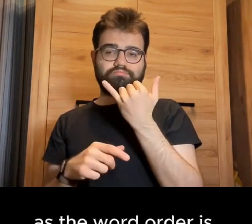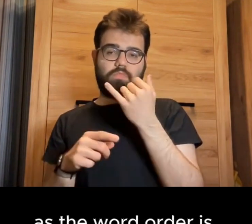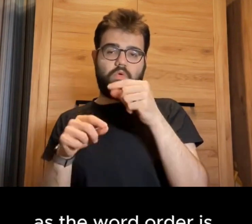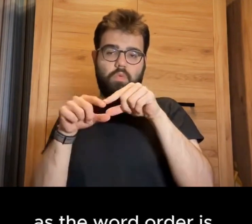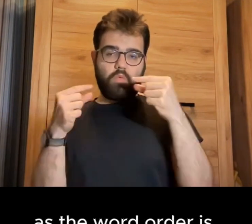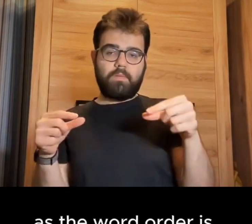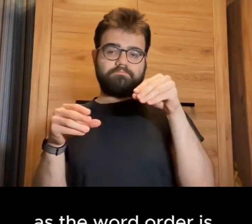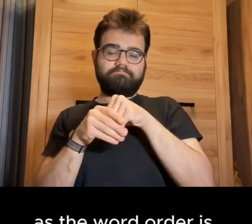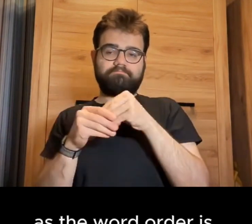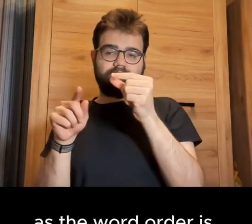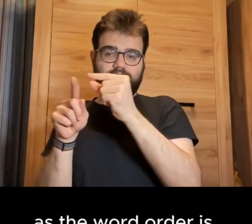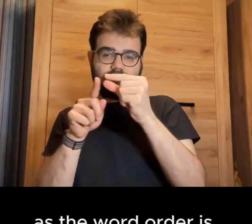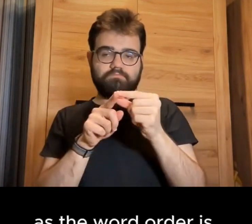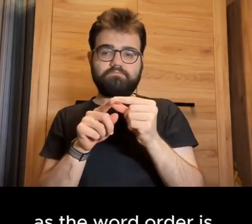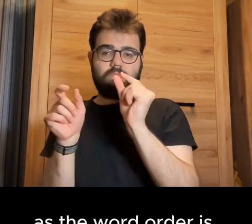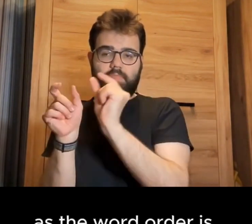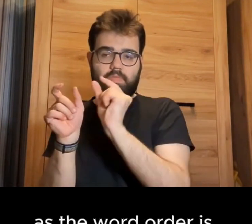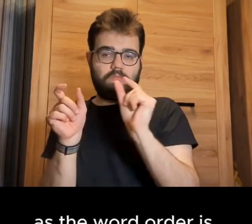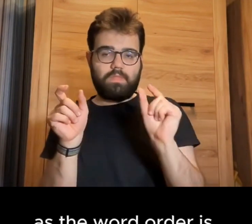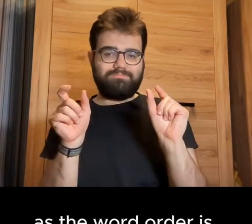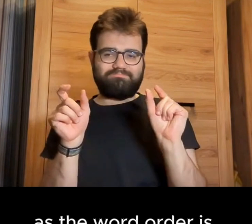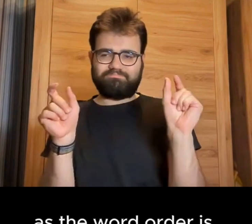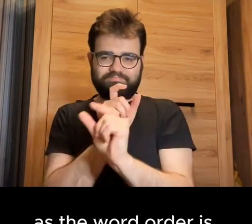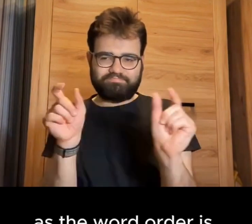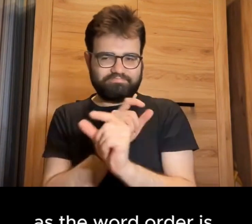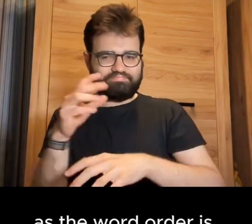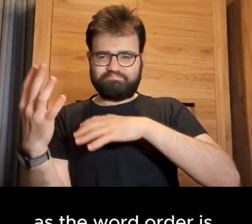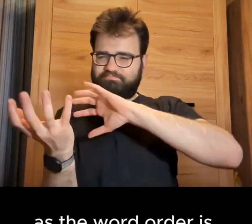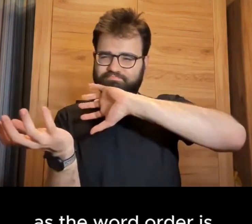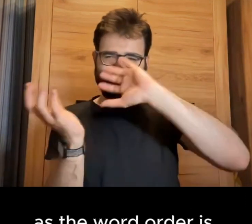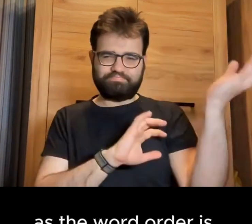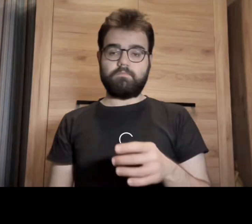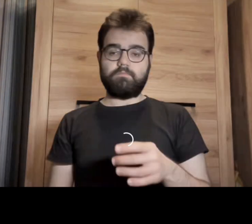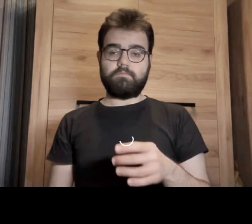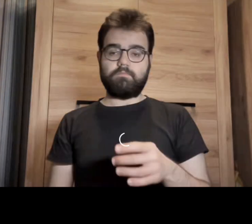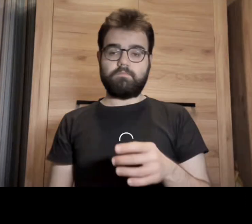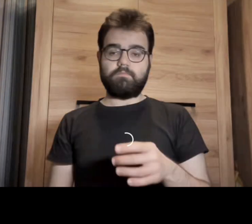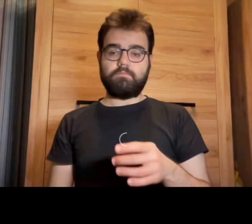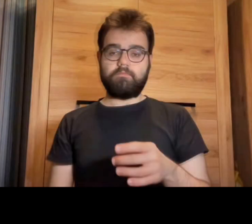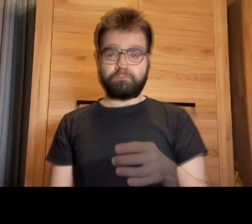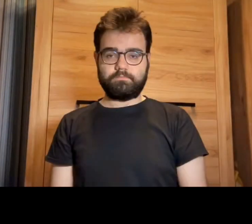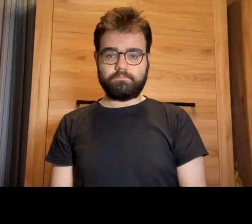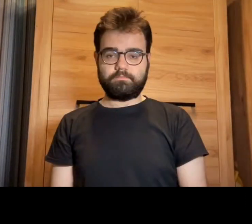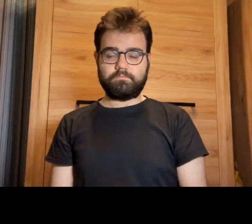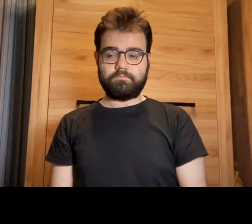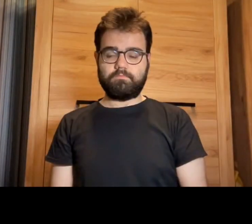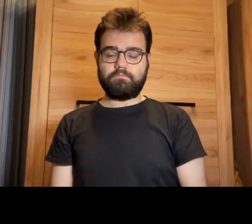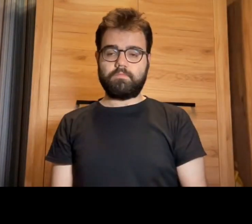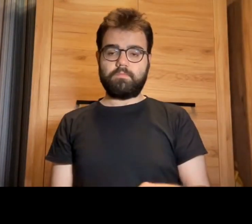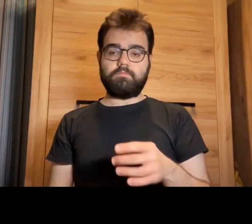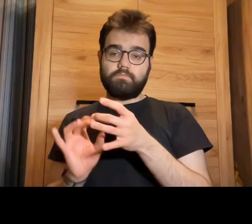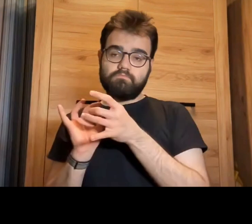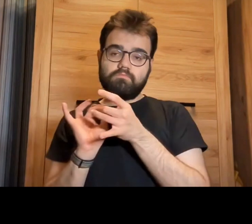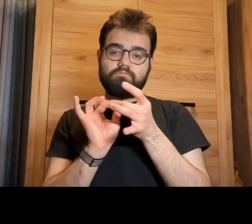and the word order is just messed up, similar to this American